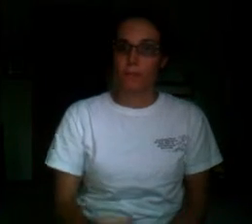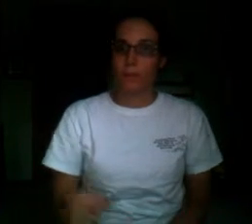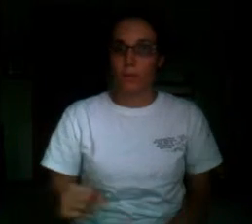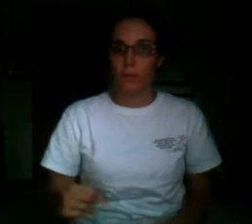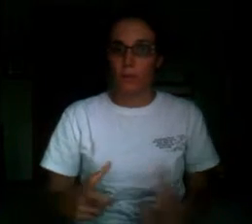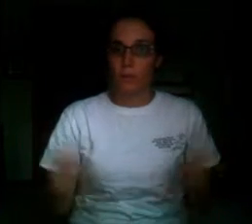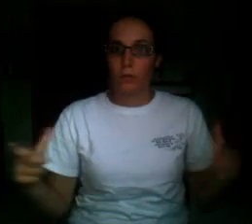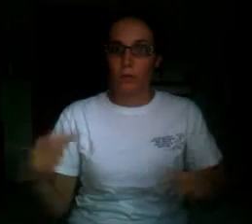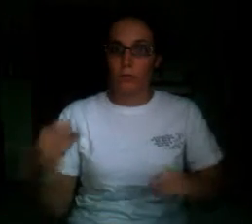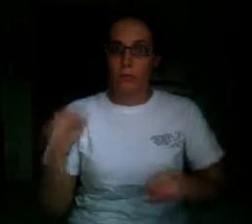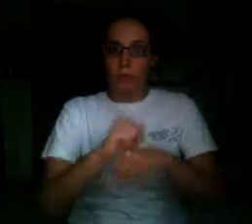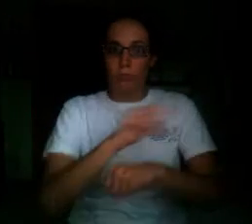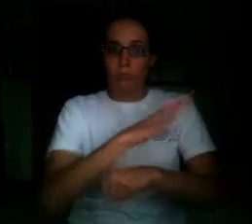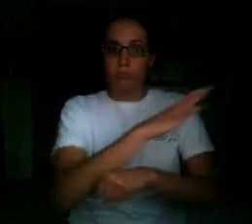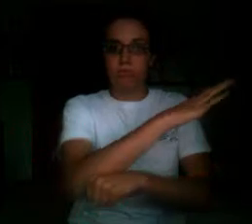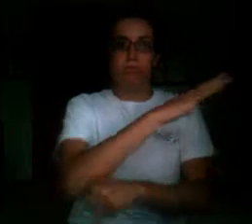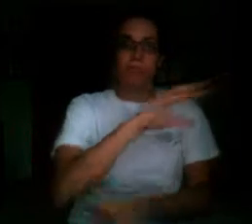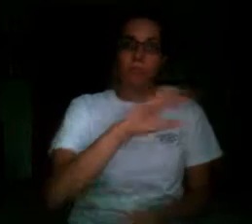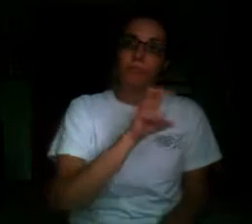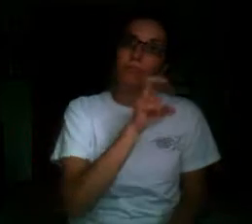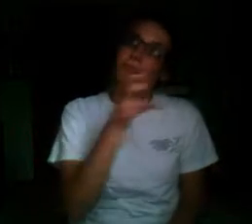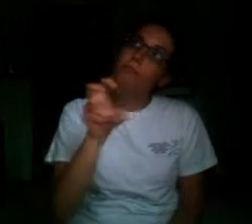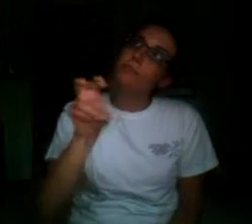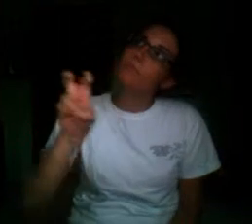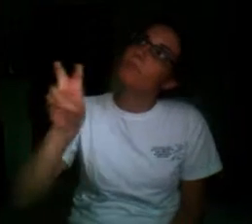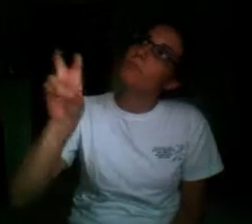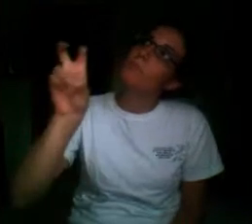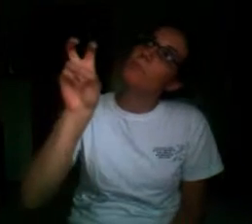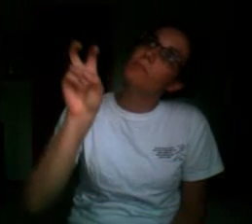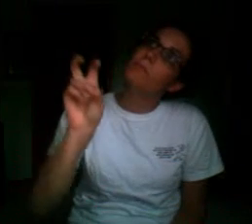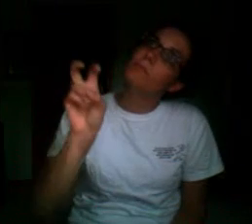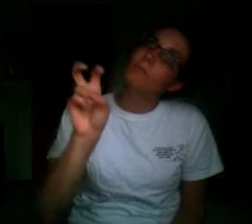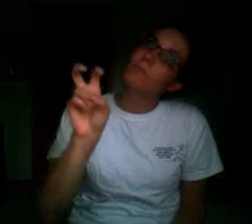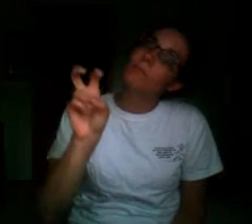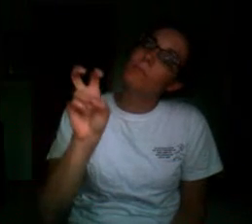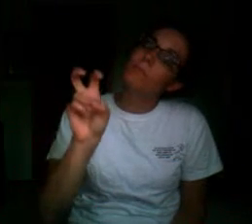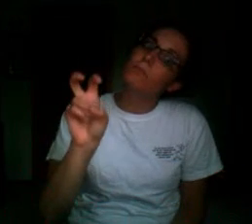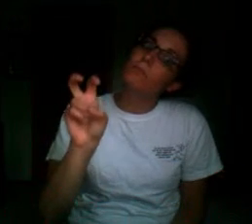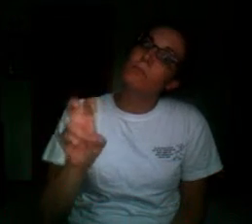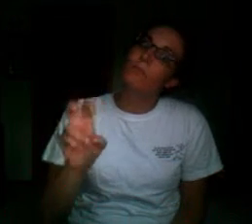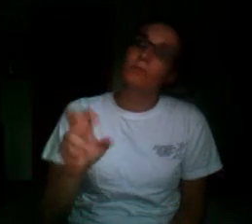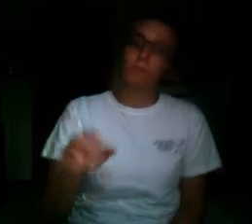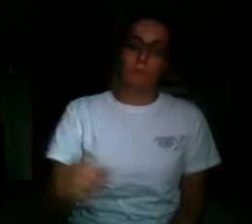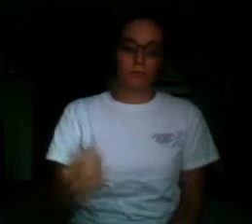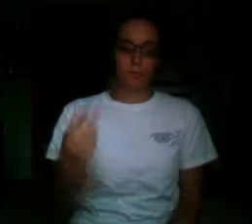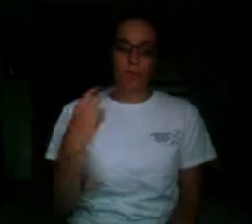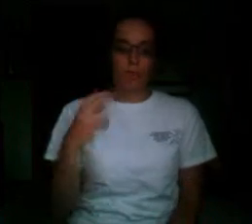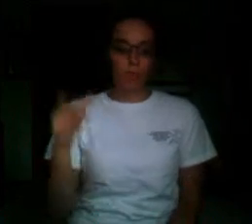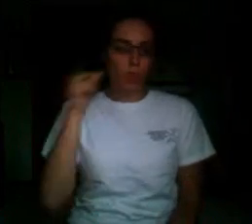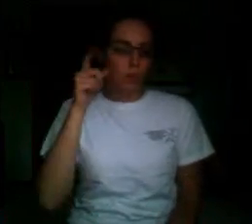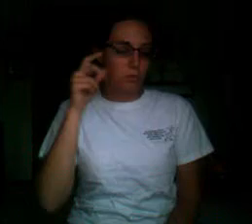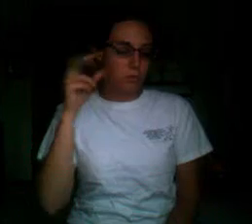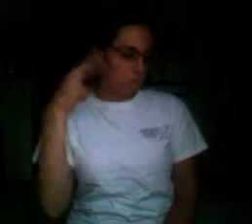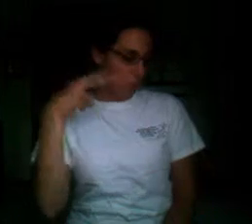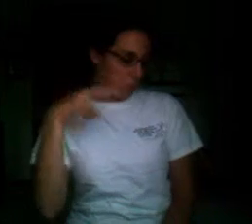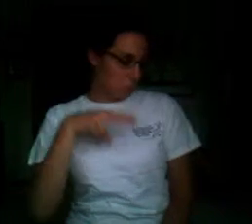snake curved up its head and stared at the high wall of her calico skirt. Its round eyes were shining